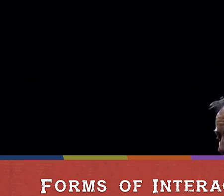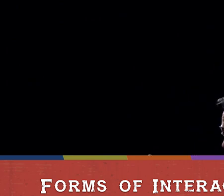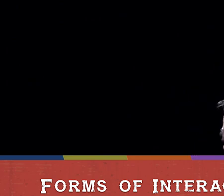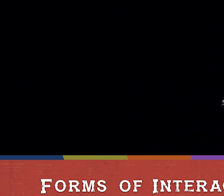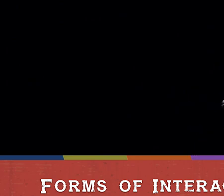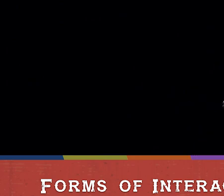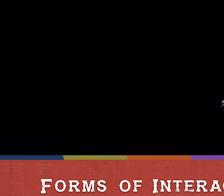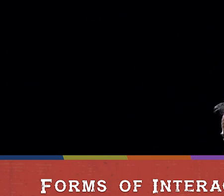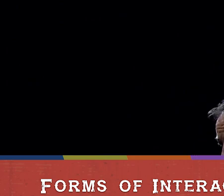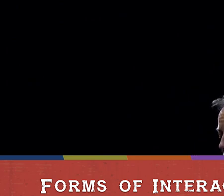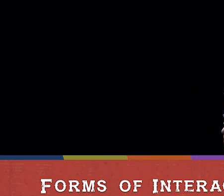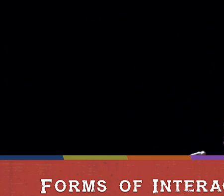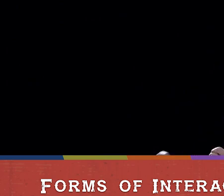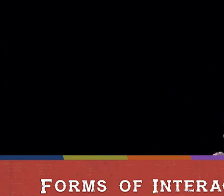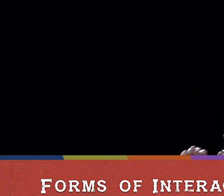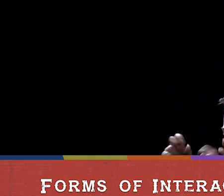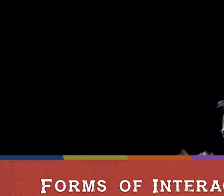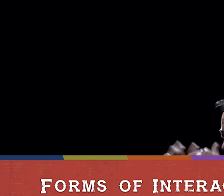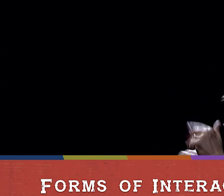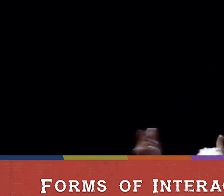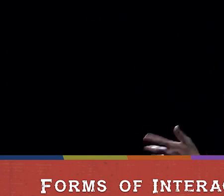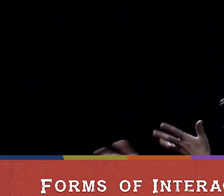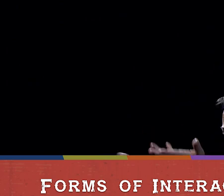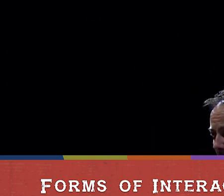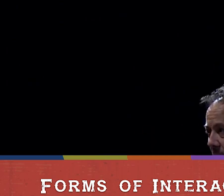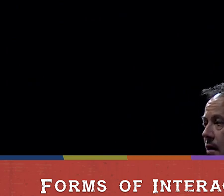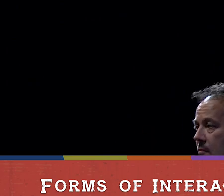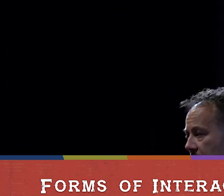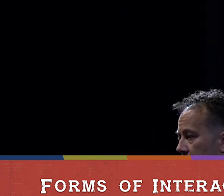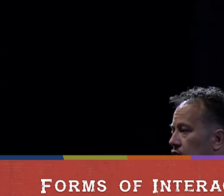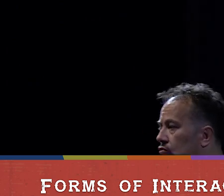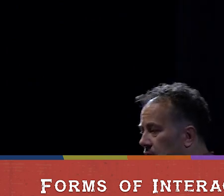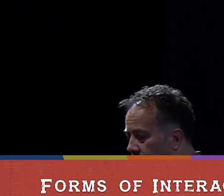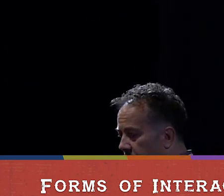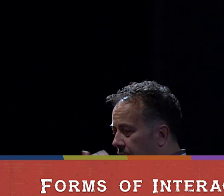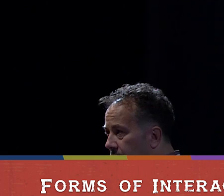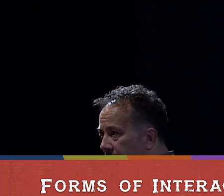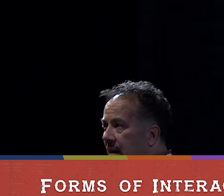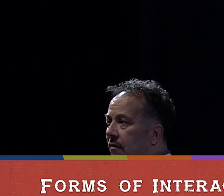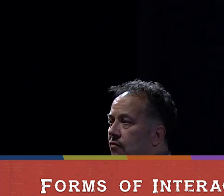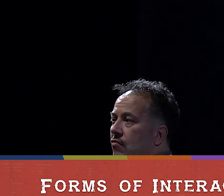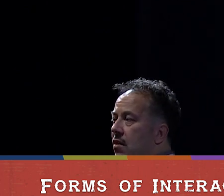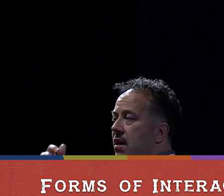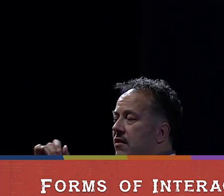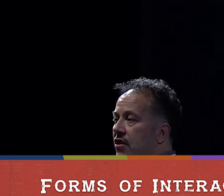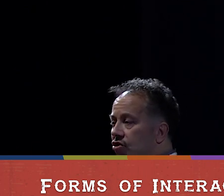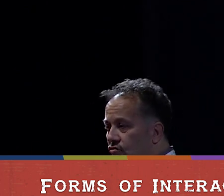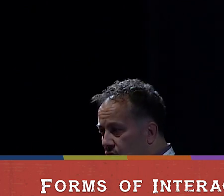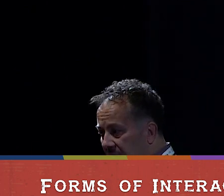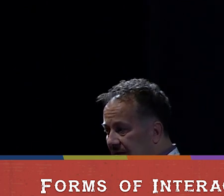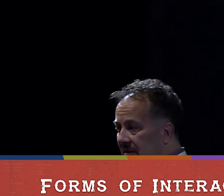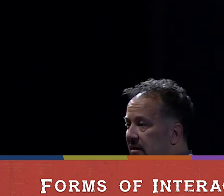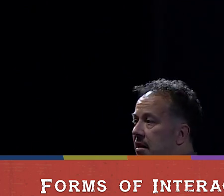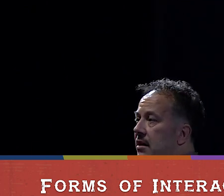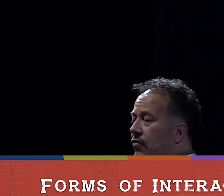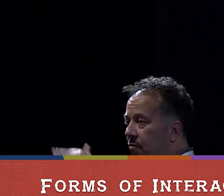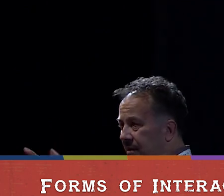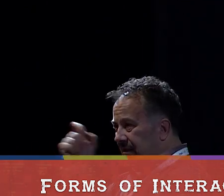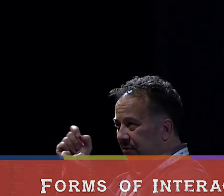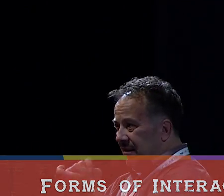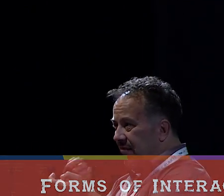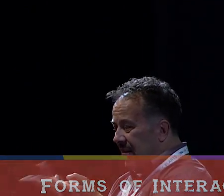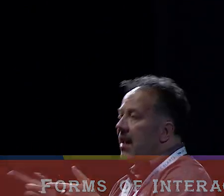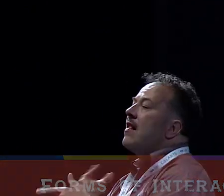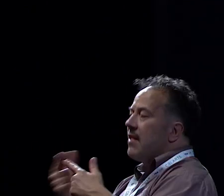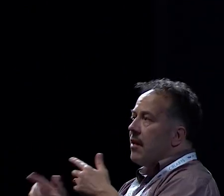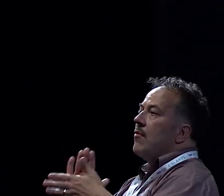toy, you can build anything. The second it comes with a set of instructions to build a specific thing, it becomes a puzzle.